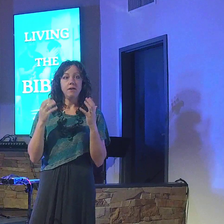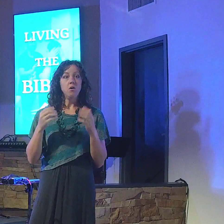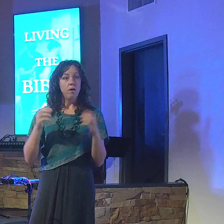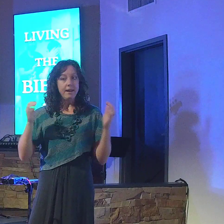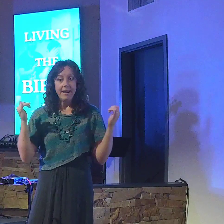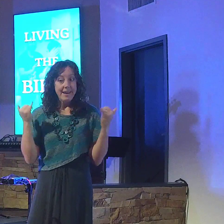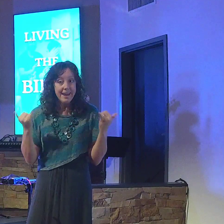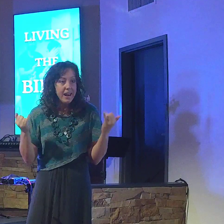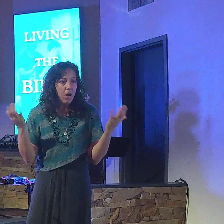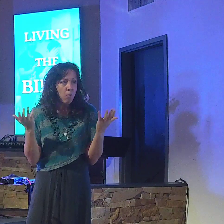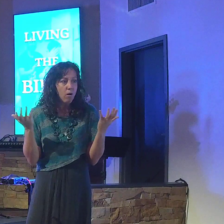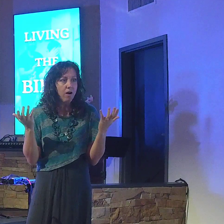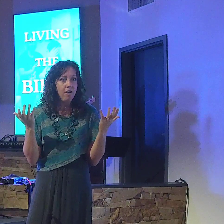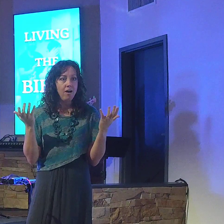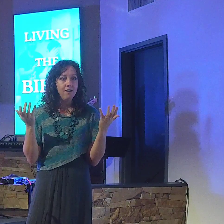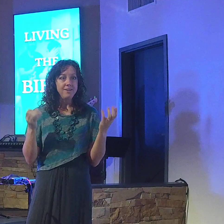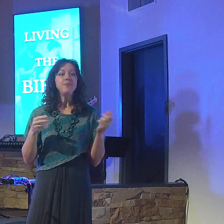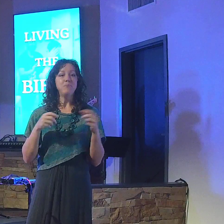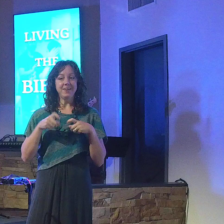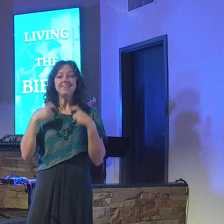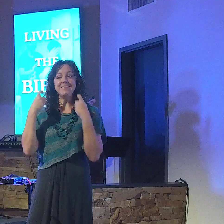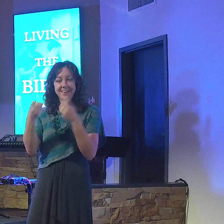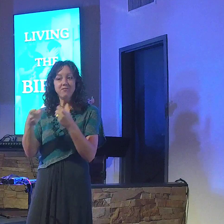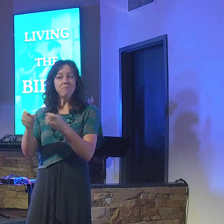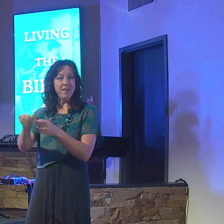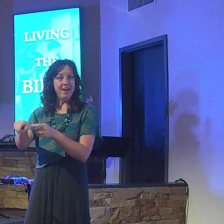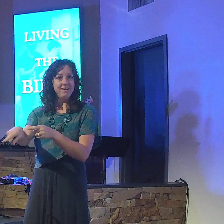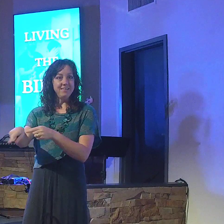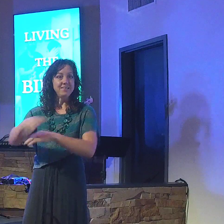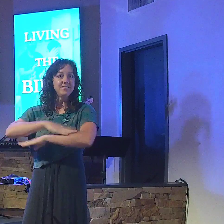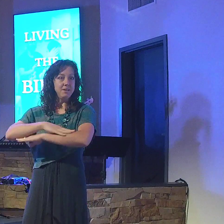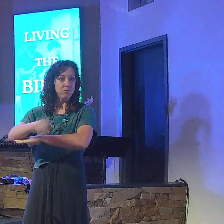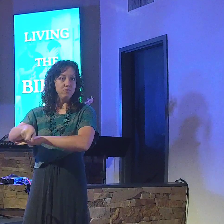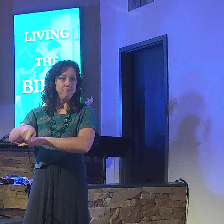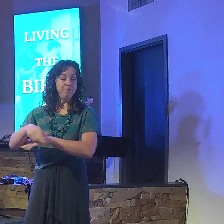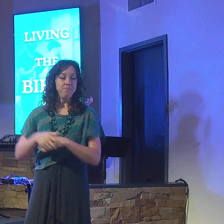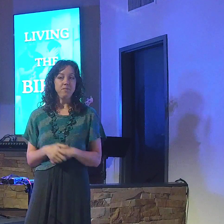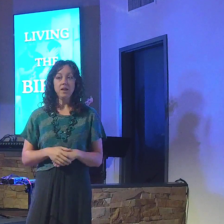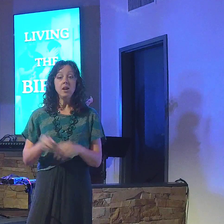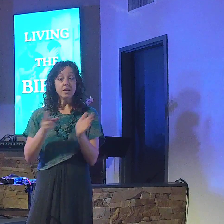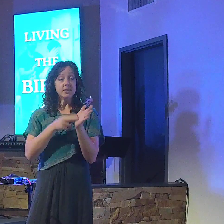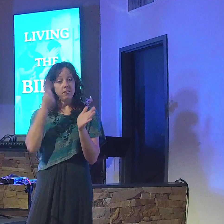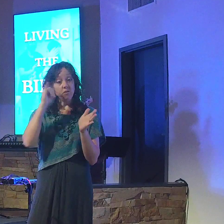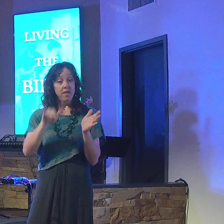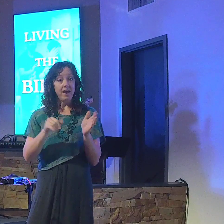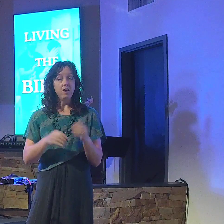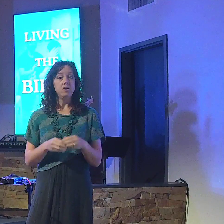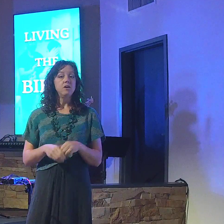I do next? We have the answer for them. And if that's something you're interested in, you can sign up on here. And then we have